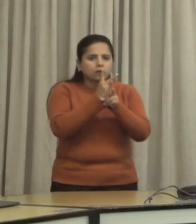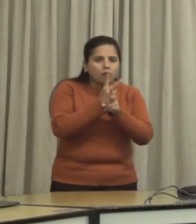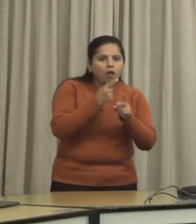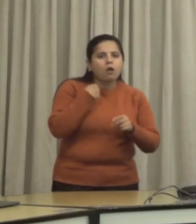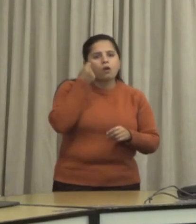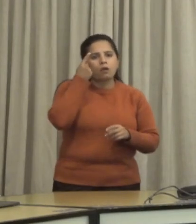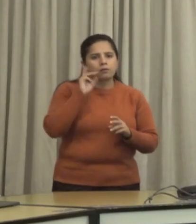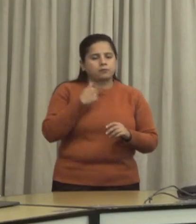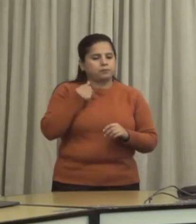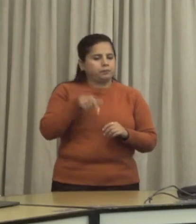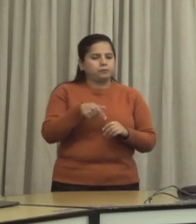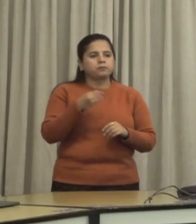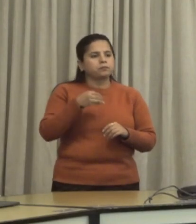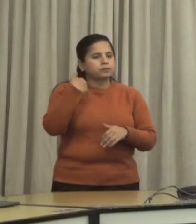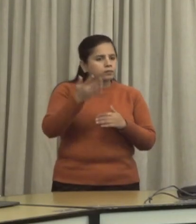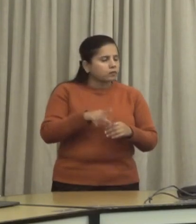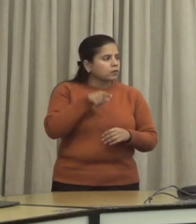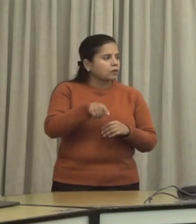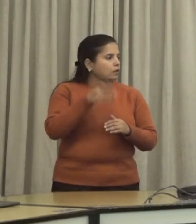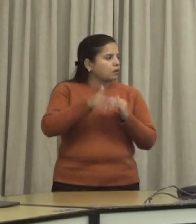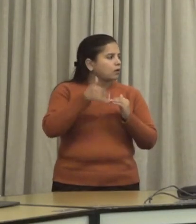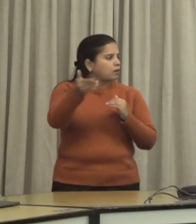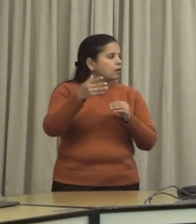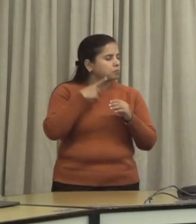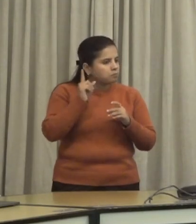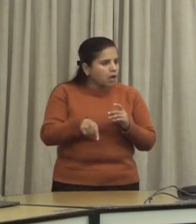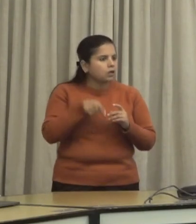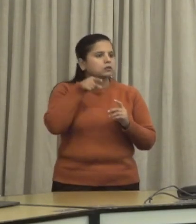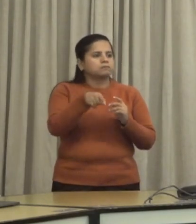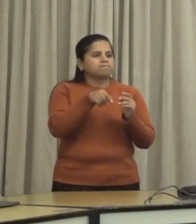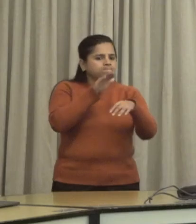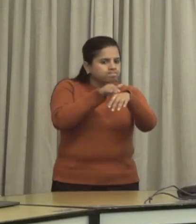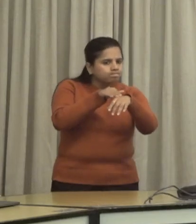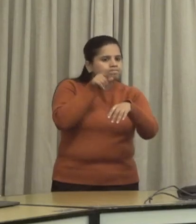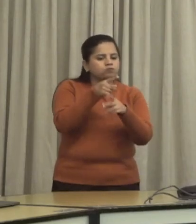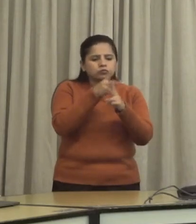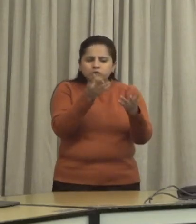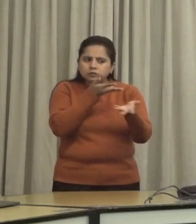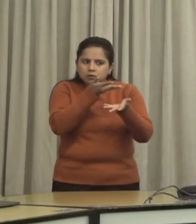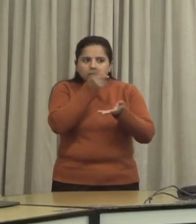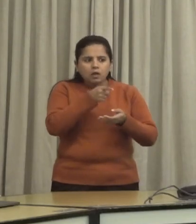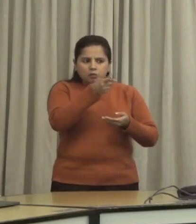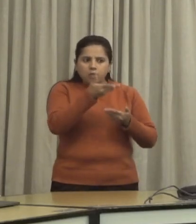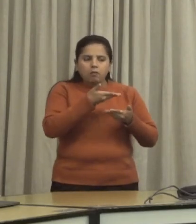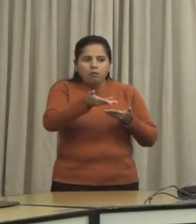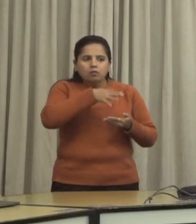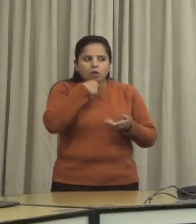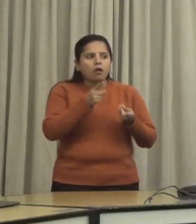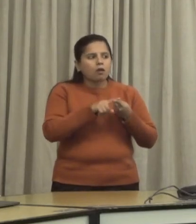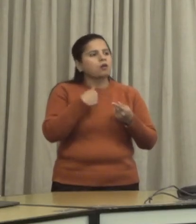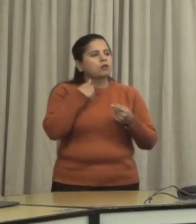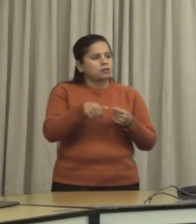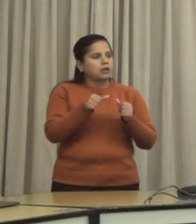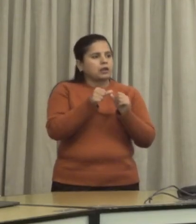that inevitable, when end is inevitable, we need to approach patient differently. I think we started working